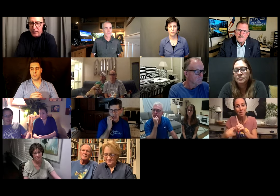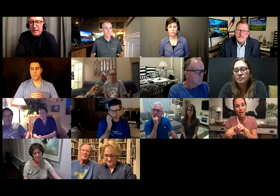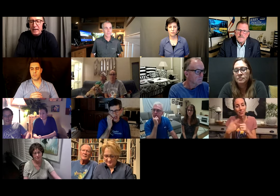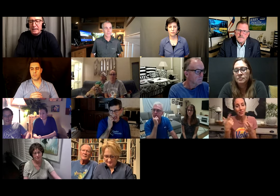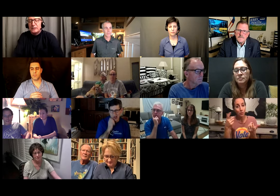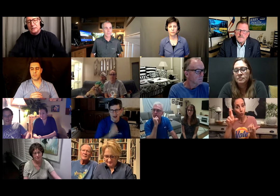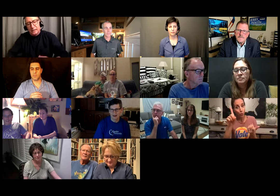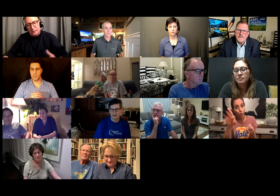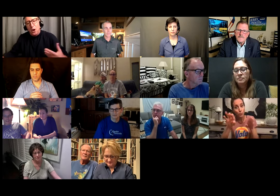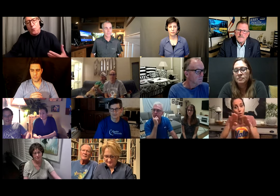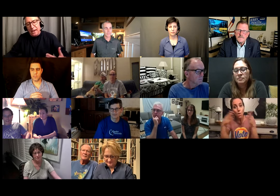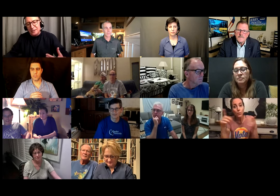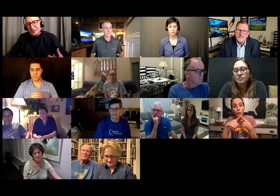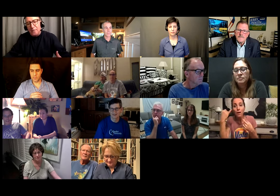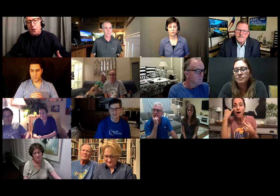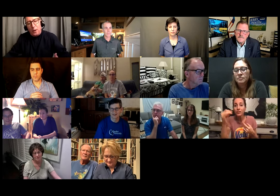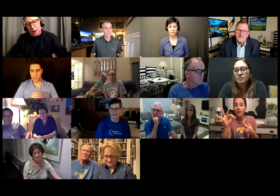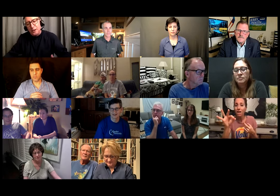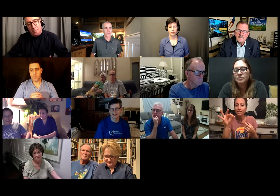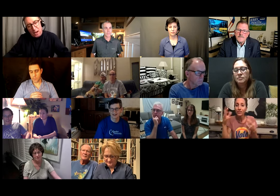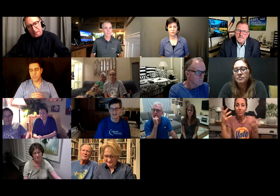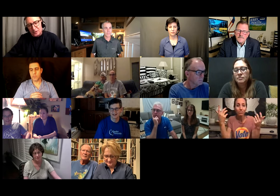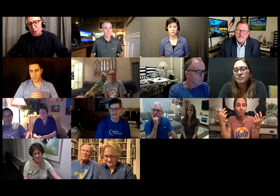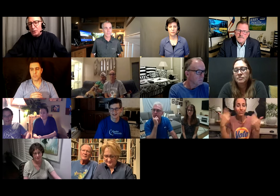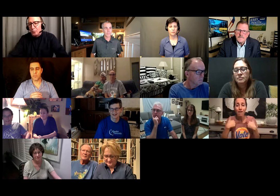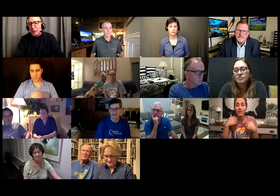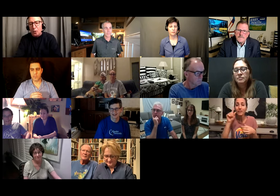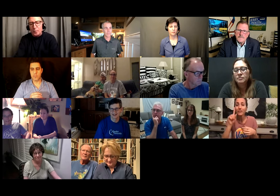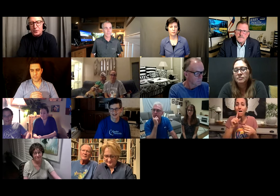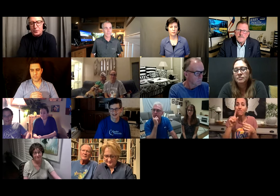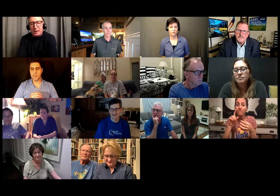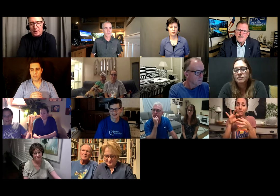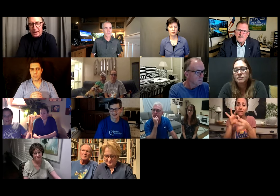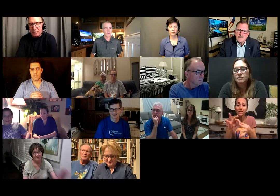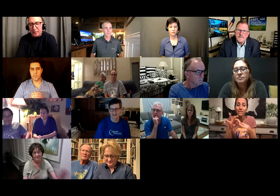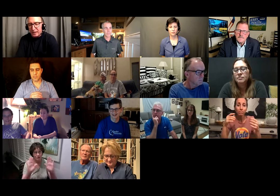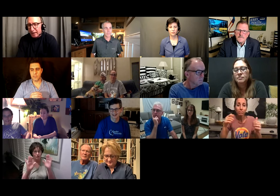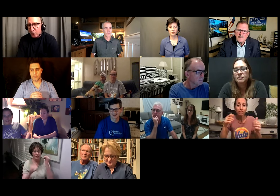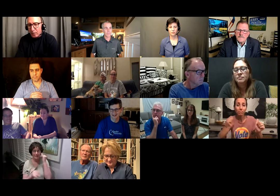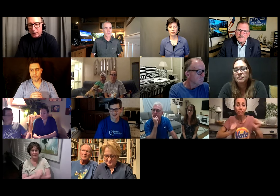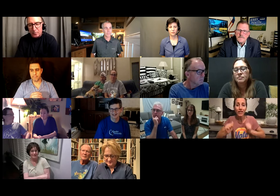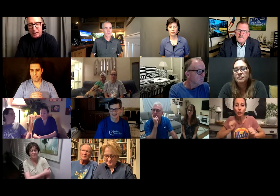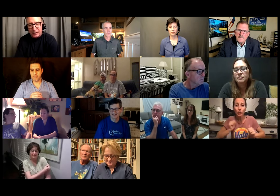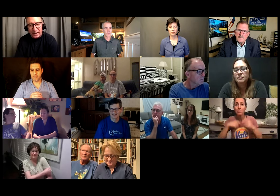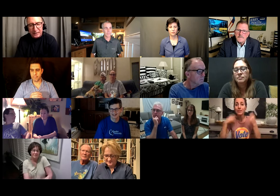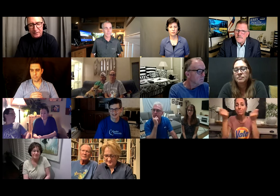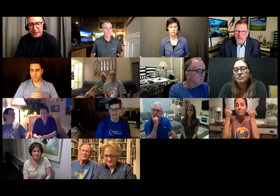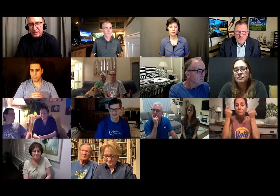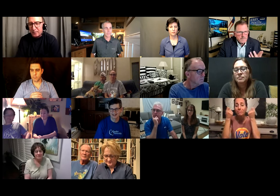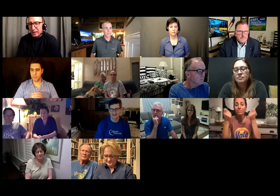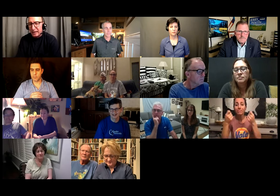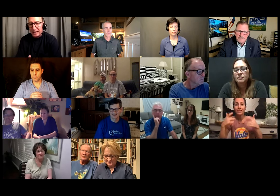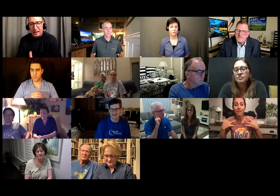September is known as Deaf Awareness Month. So would you be open to maybe having a Deaf Awareness Month